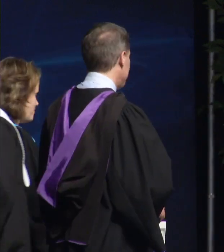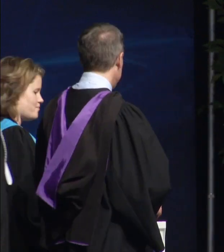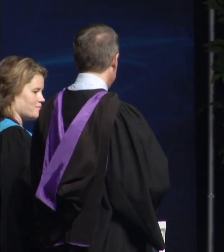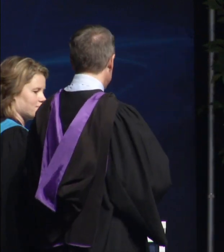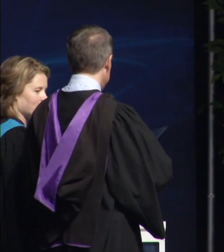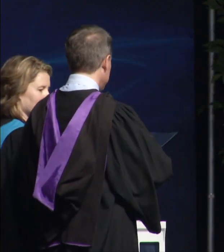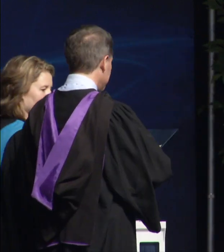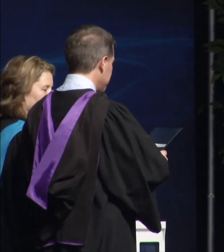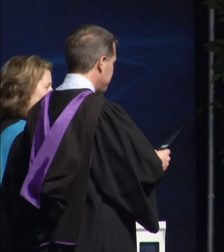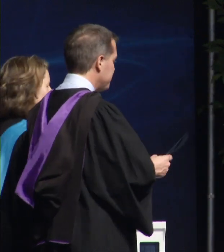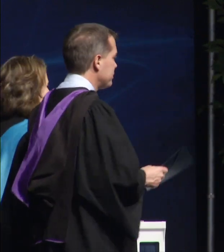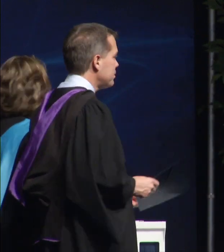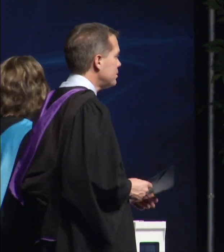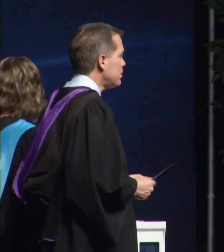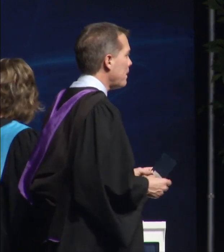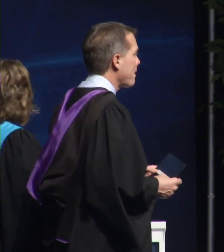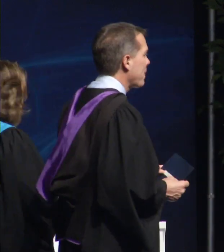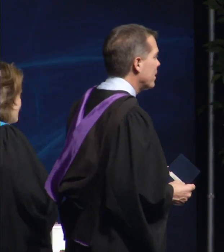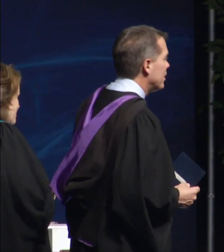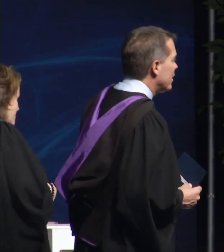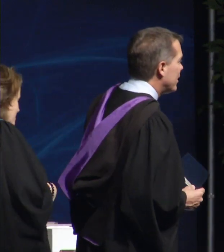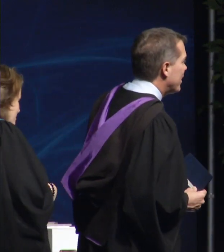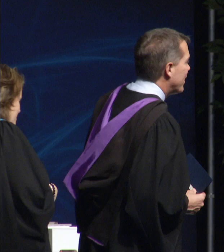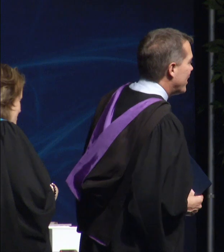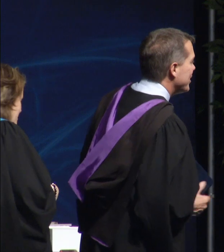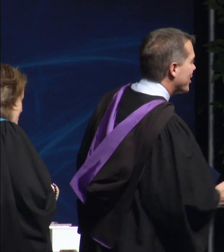Jonathan Leo McKenzie.